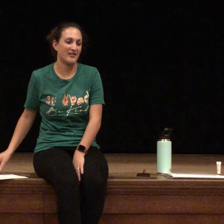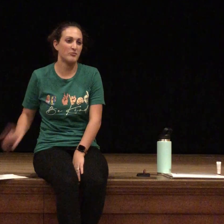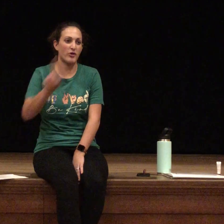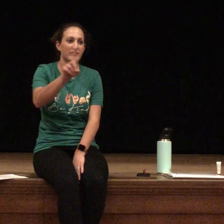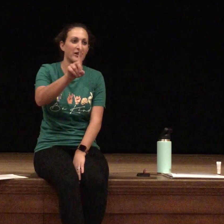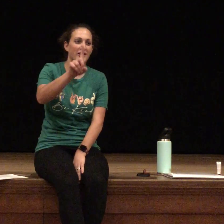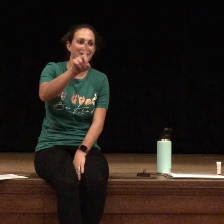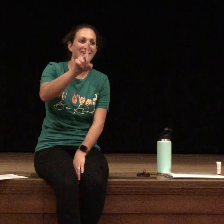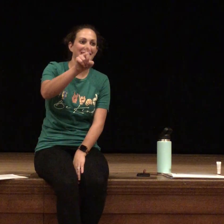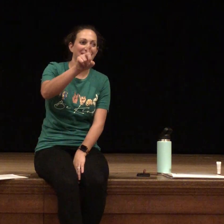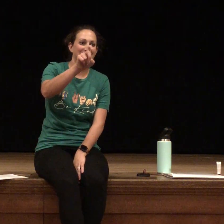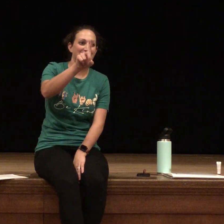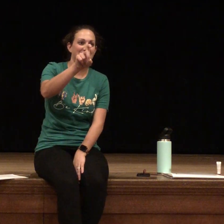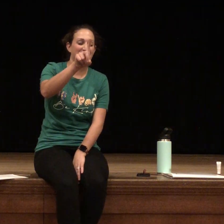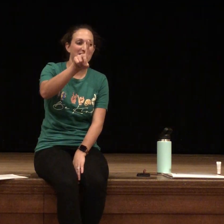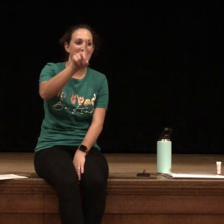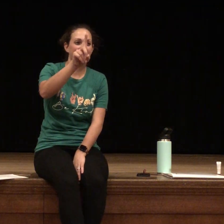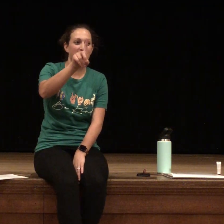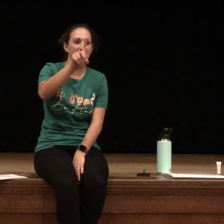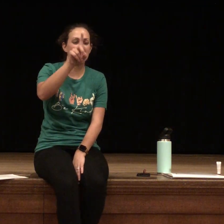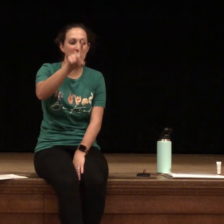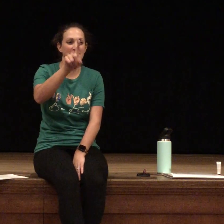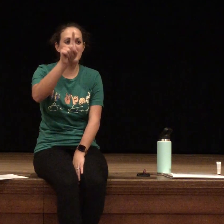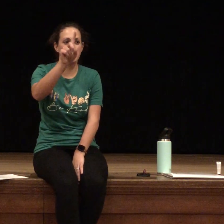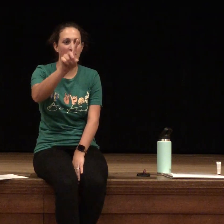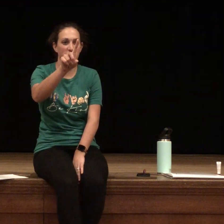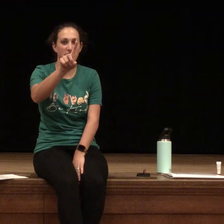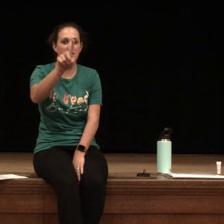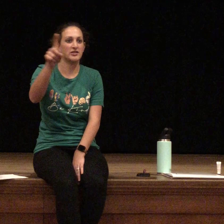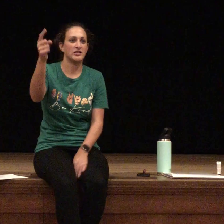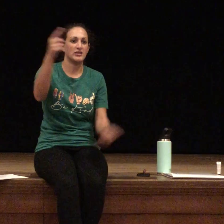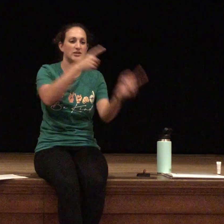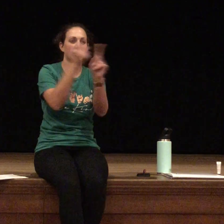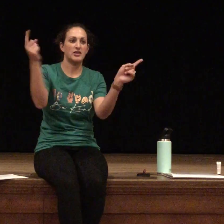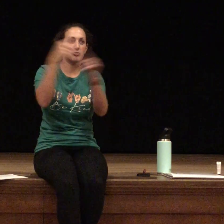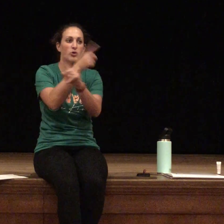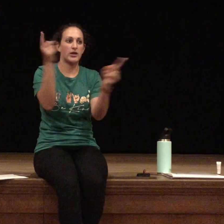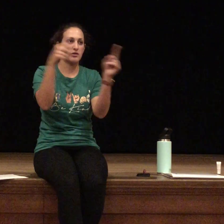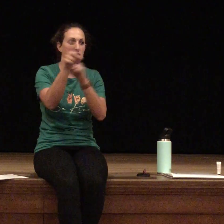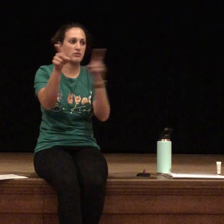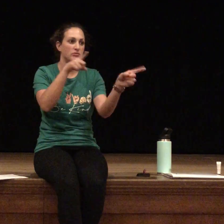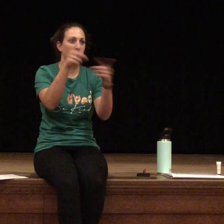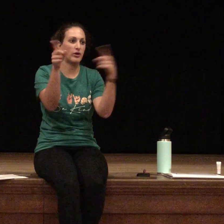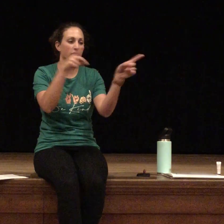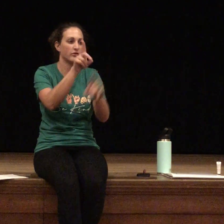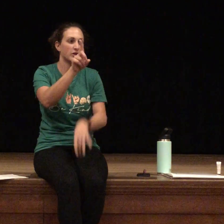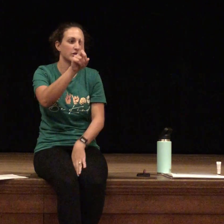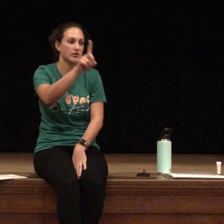Pointer finger. I always think a D is in direction. And you point for direction.